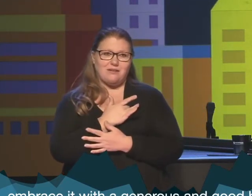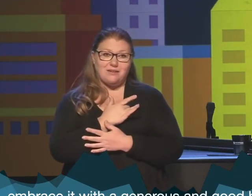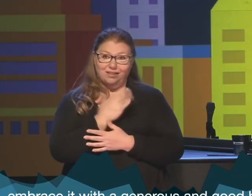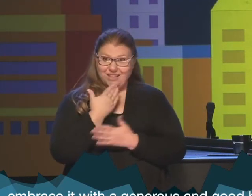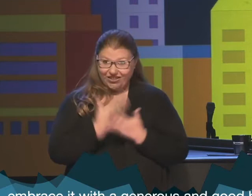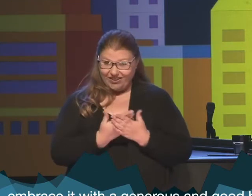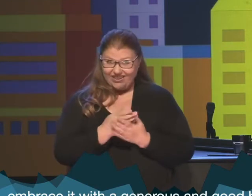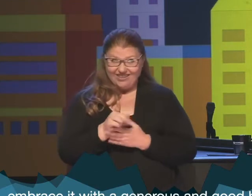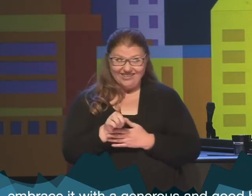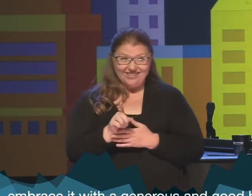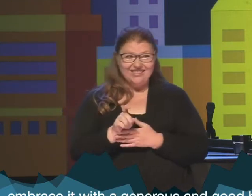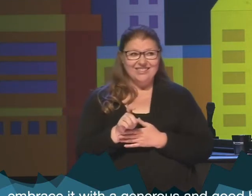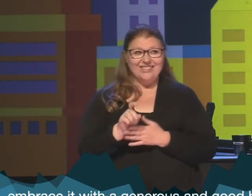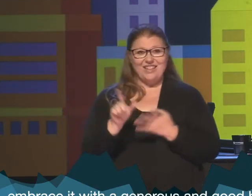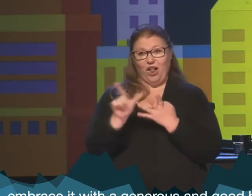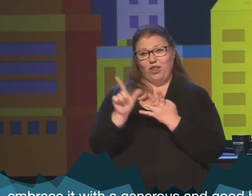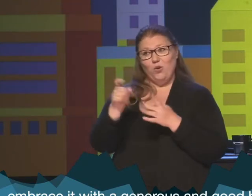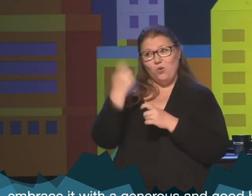good?